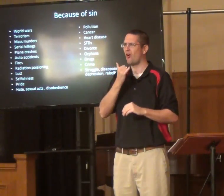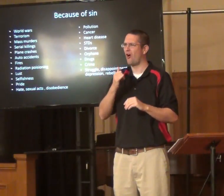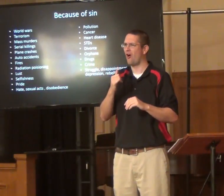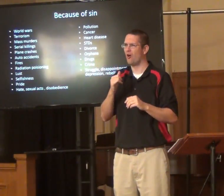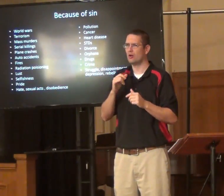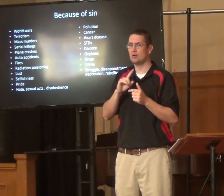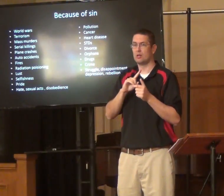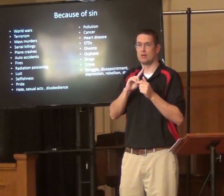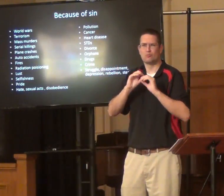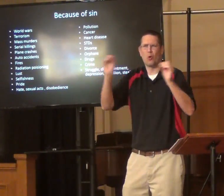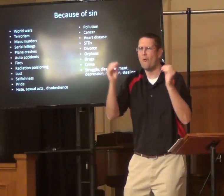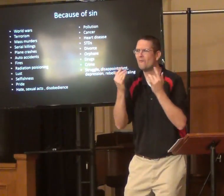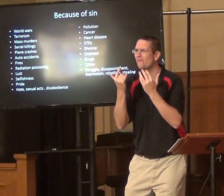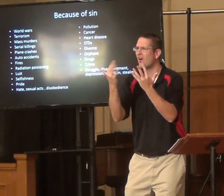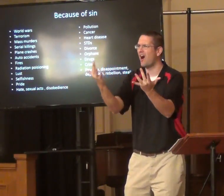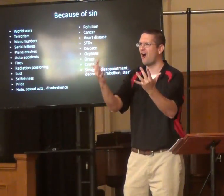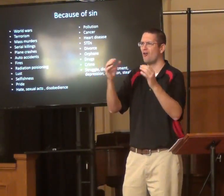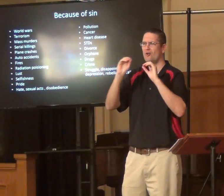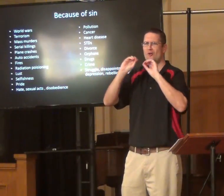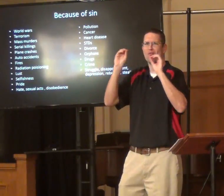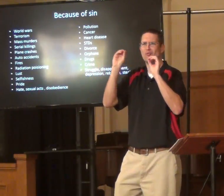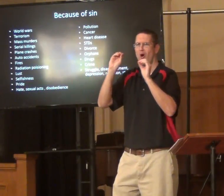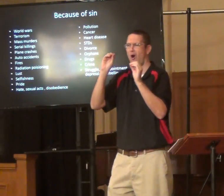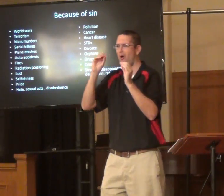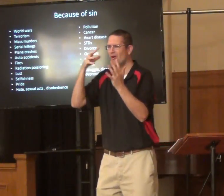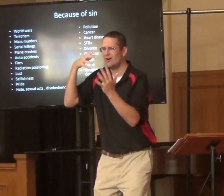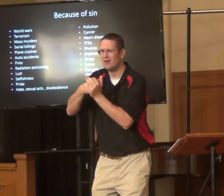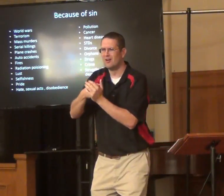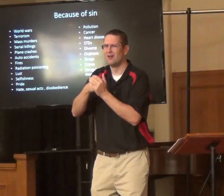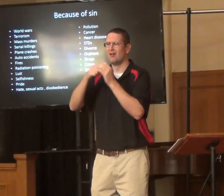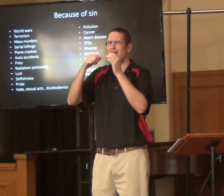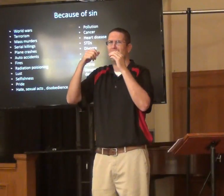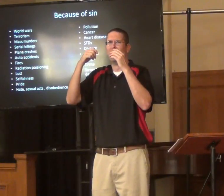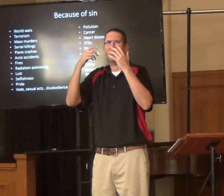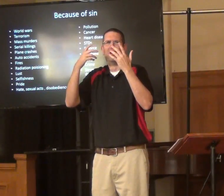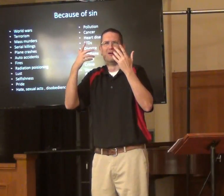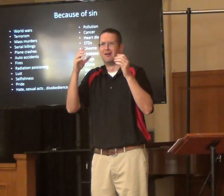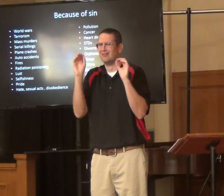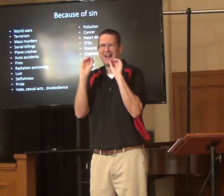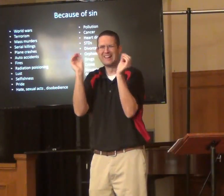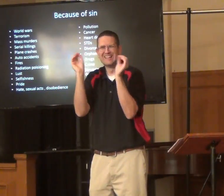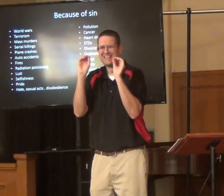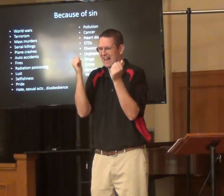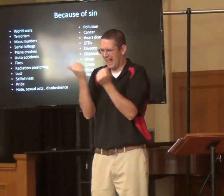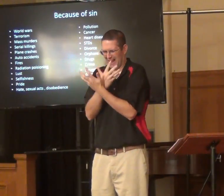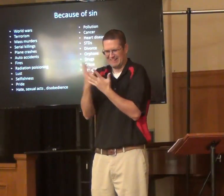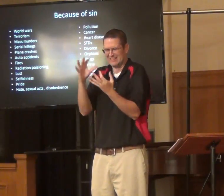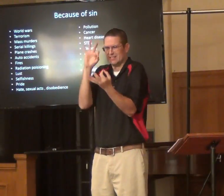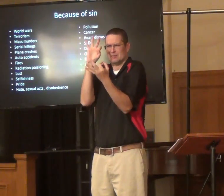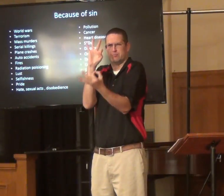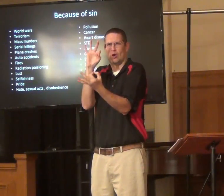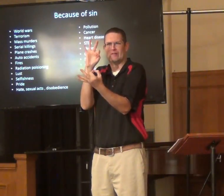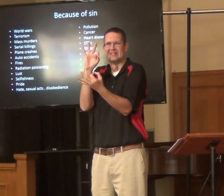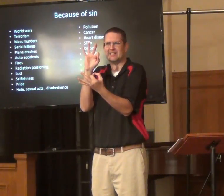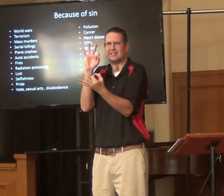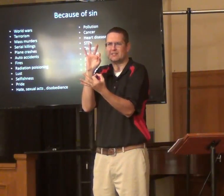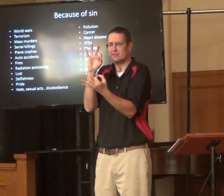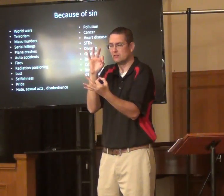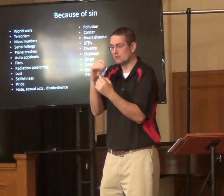The man and woman were at the top, and nothing was wrong. There was no fires. There was no crashes. There was nothing. Everything